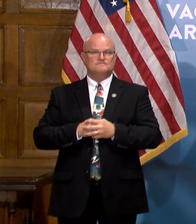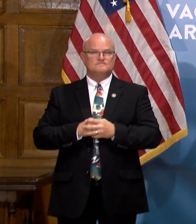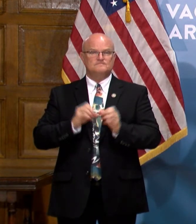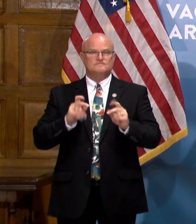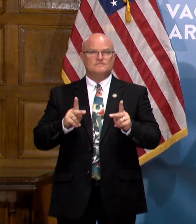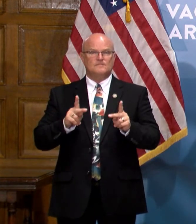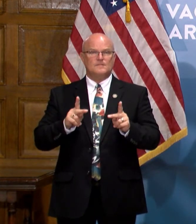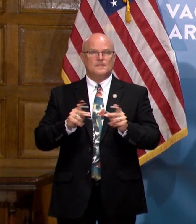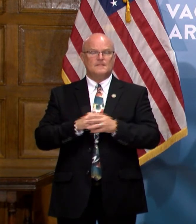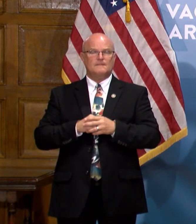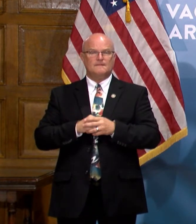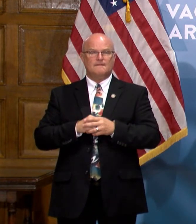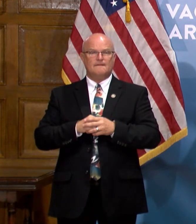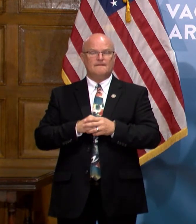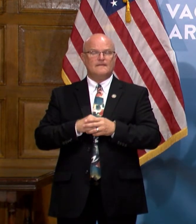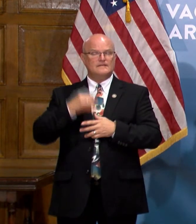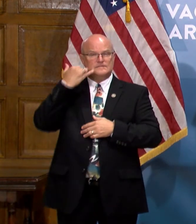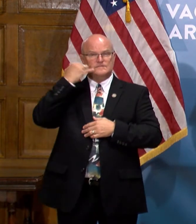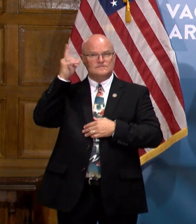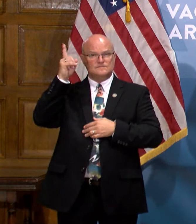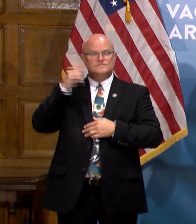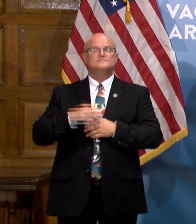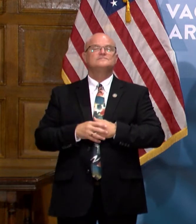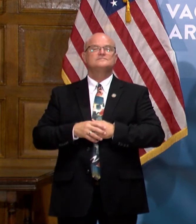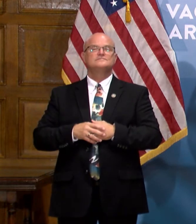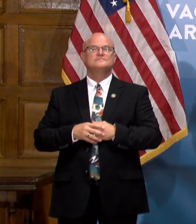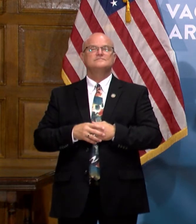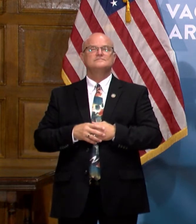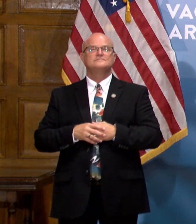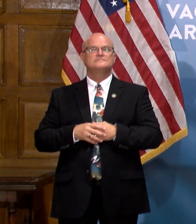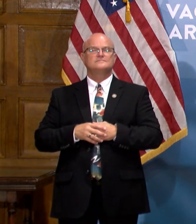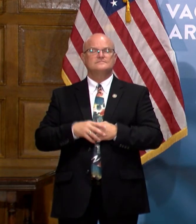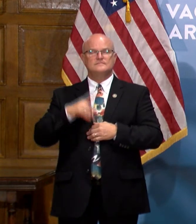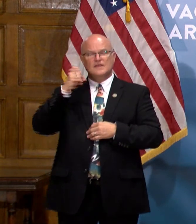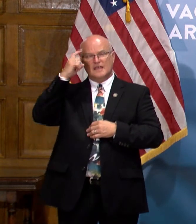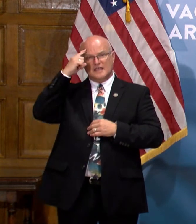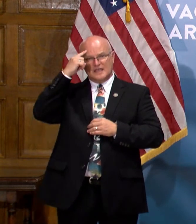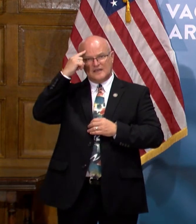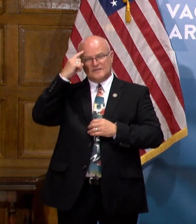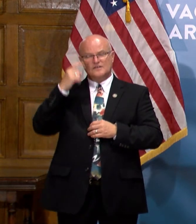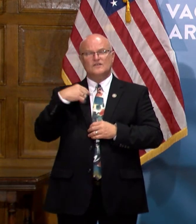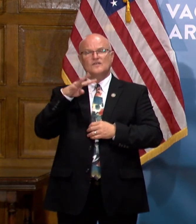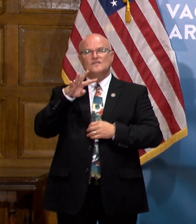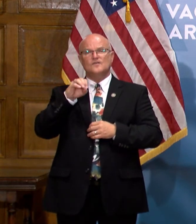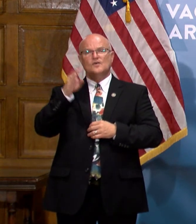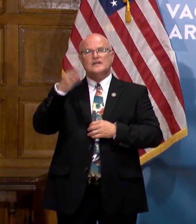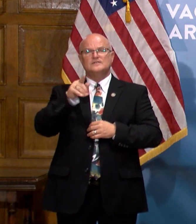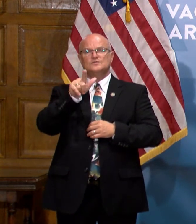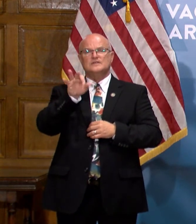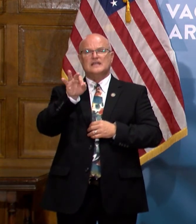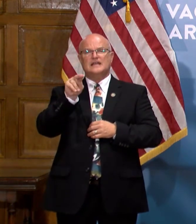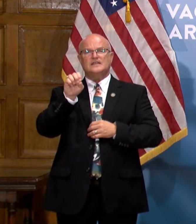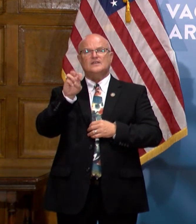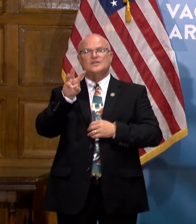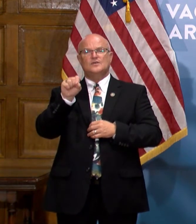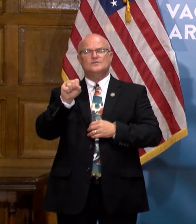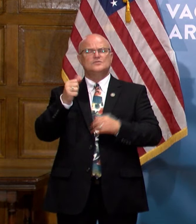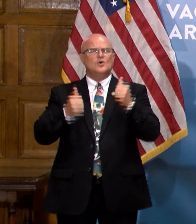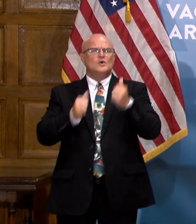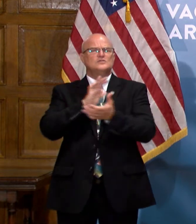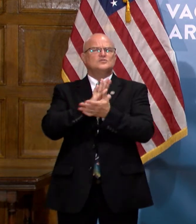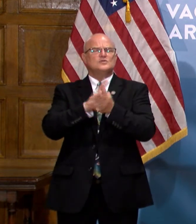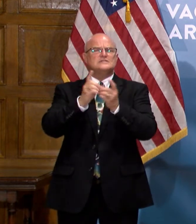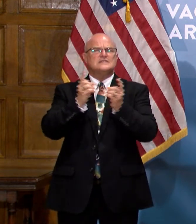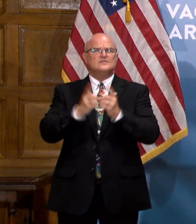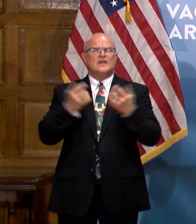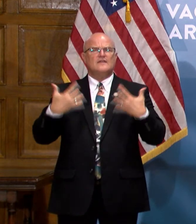All right, was anybody, remotely, there's another one? Governor Brett Raines, 4029 News. Briefly, which school district or school